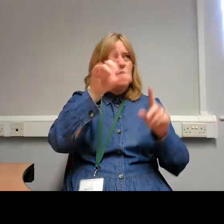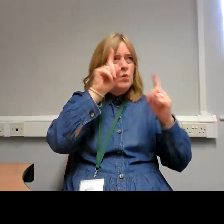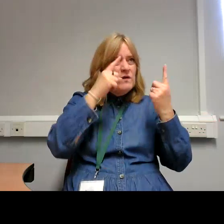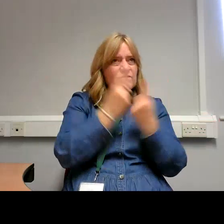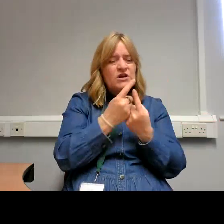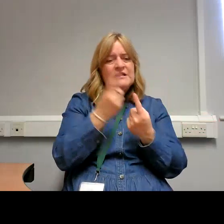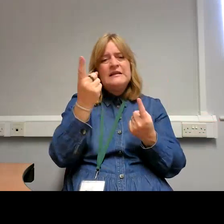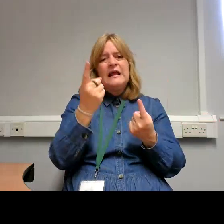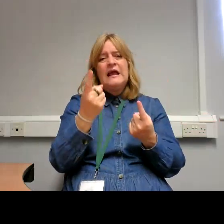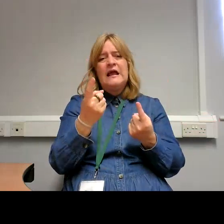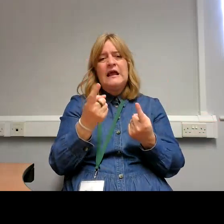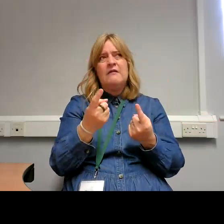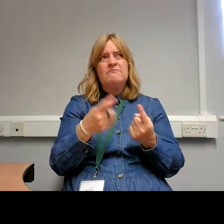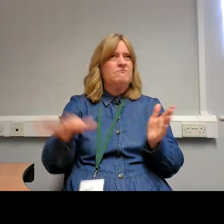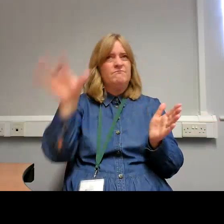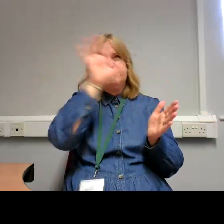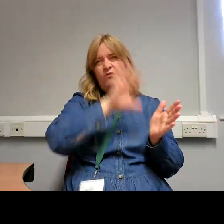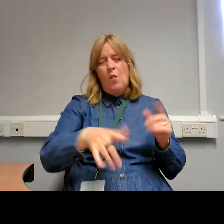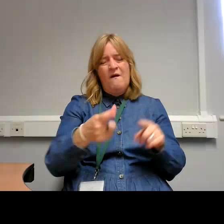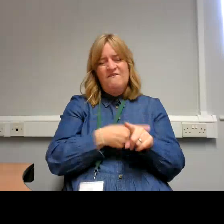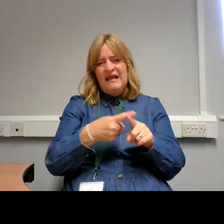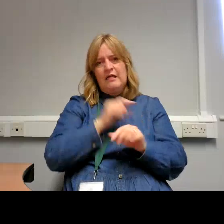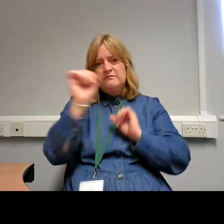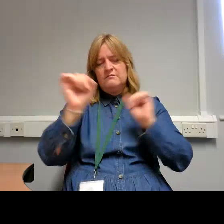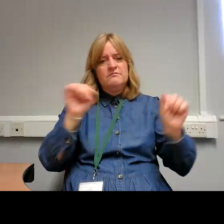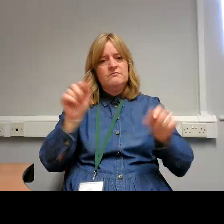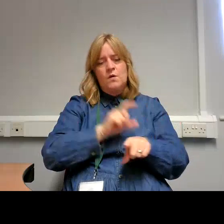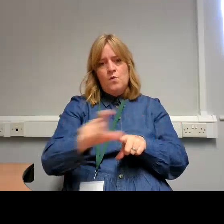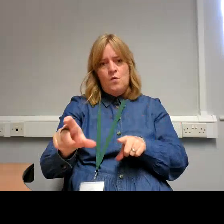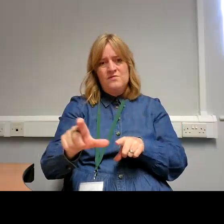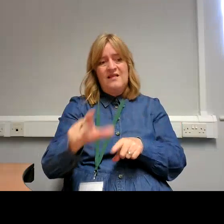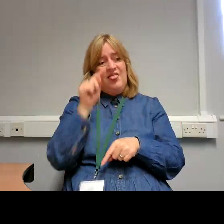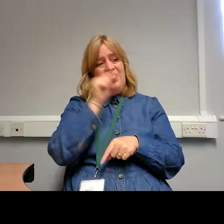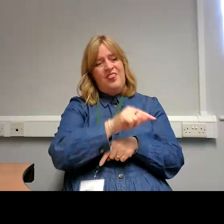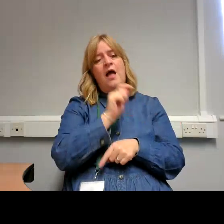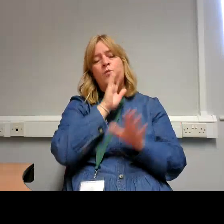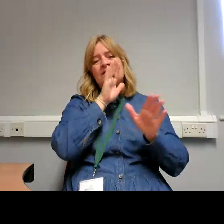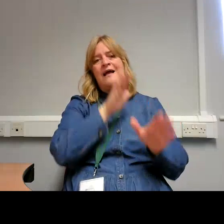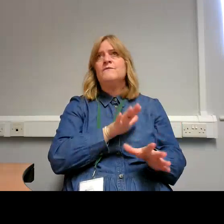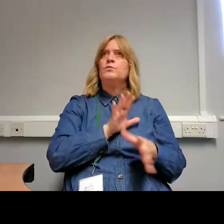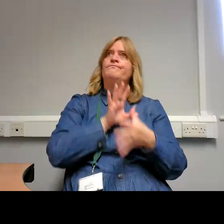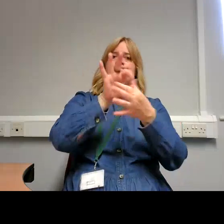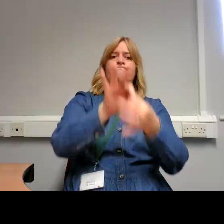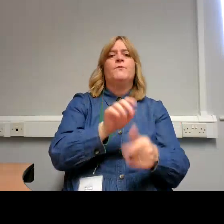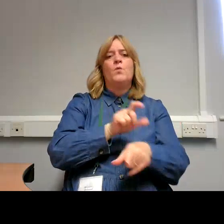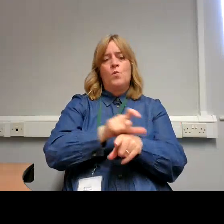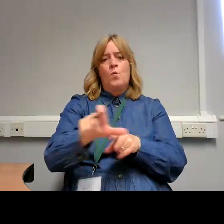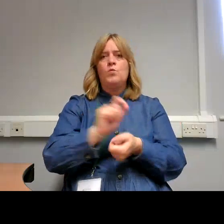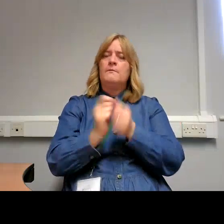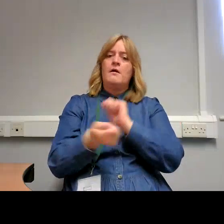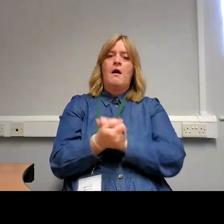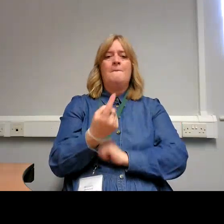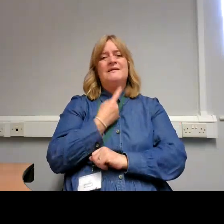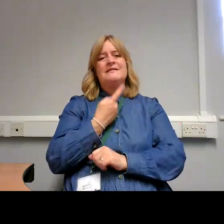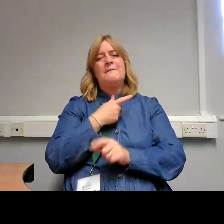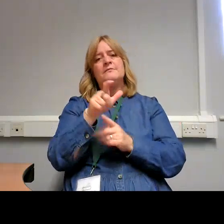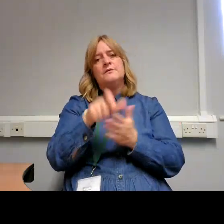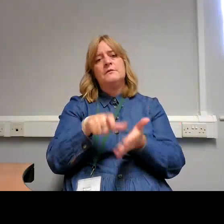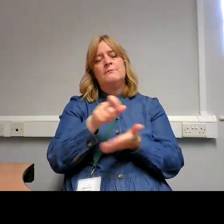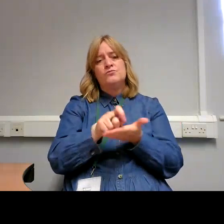across England, and they would have to go on to that course to be an independent prescriber, and that course would have to be